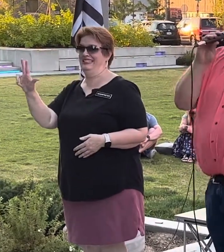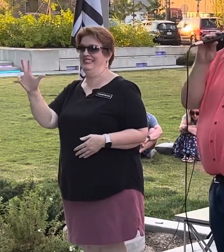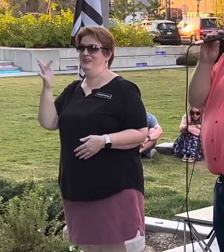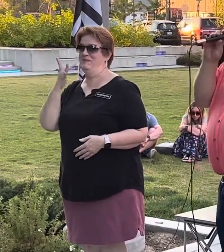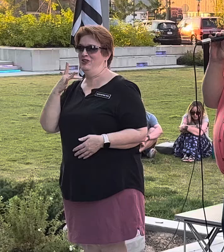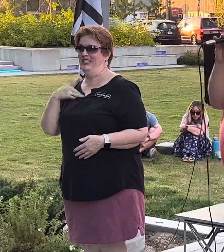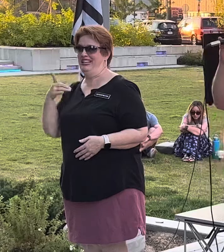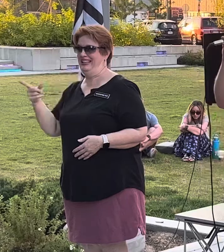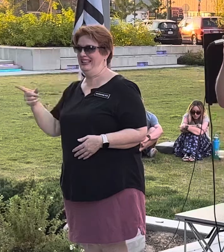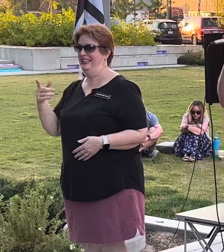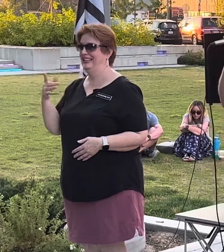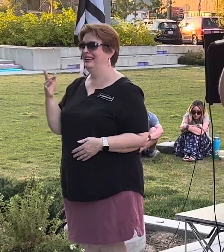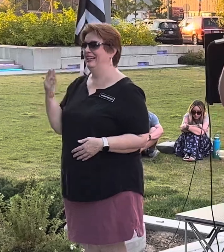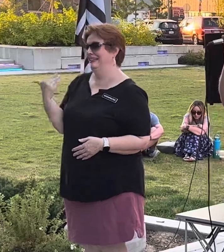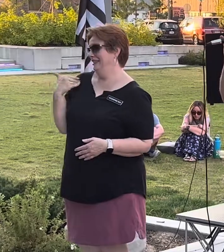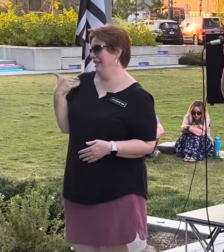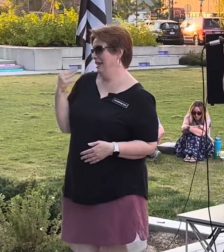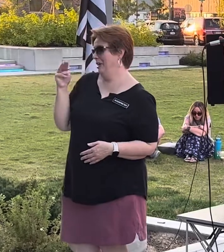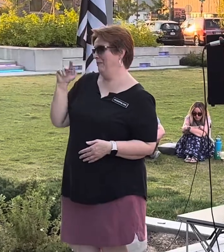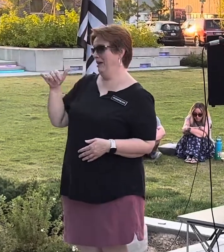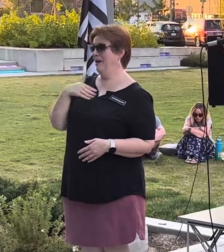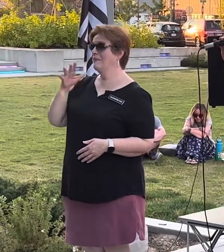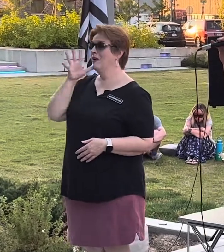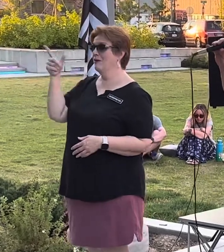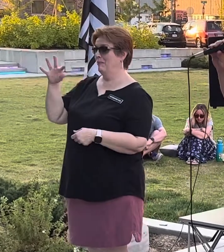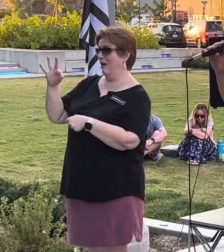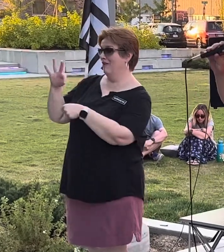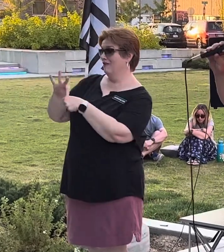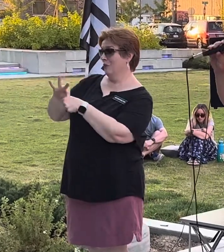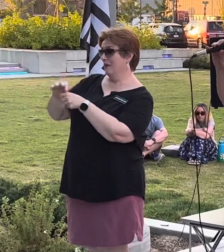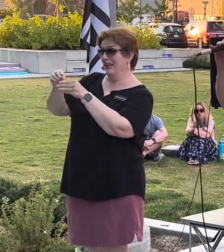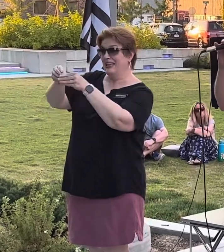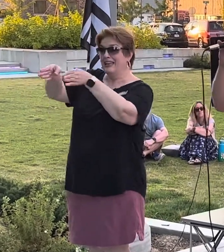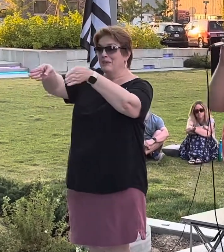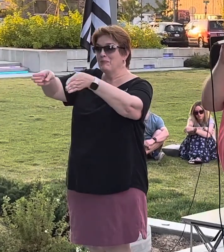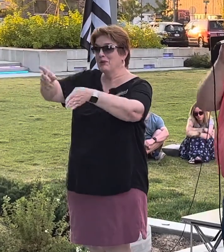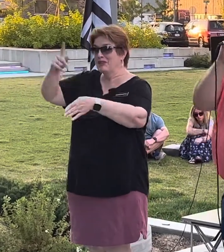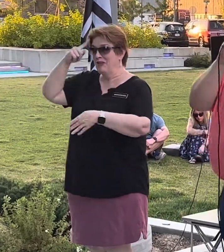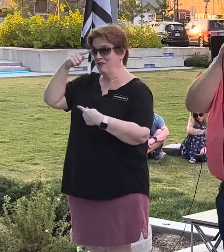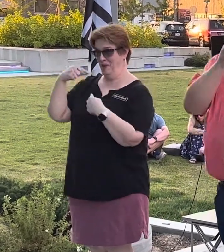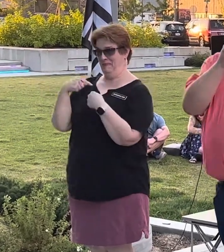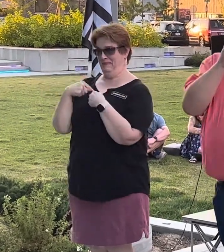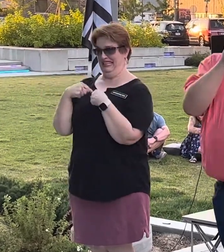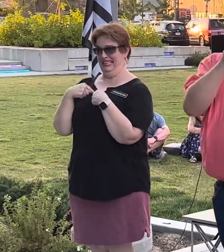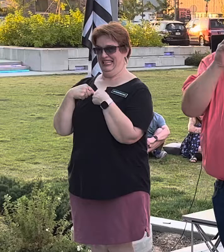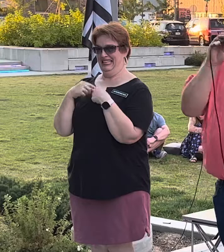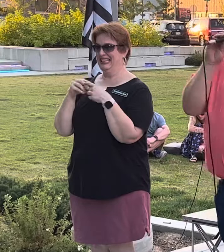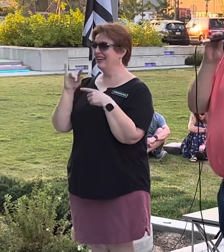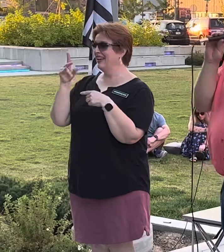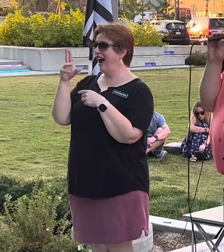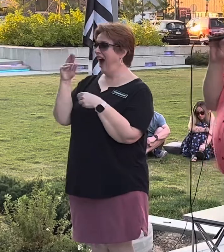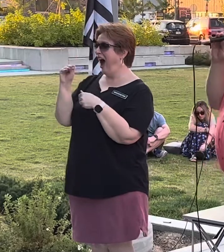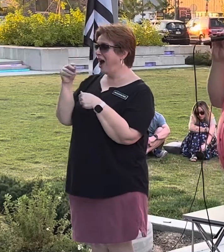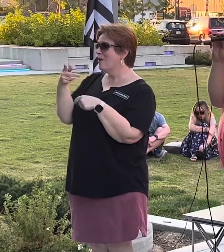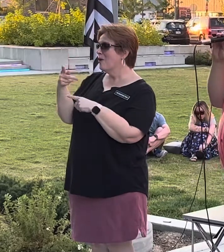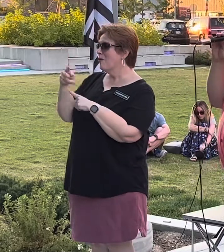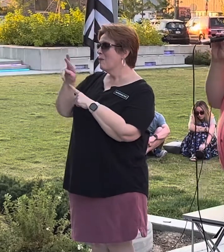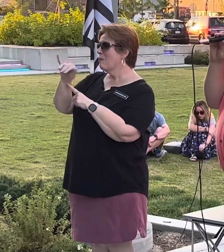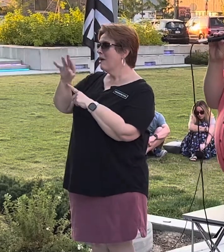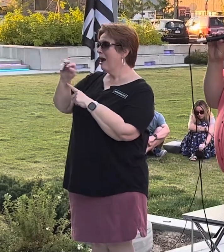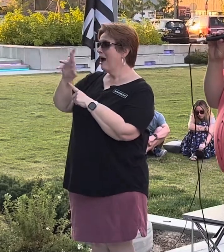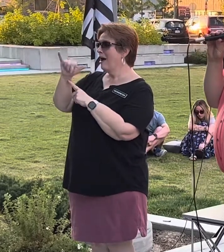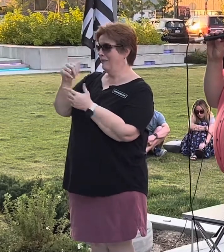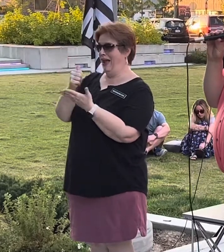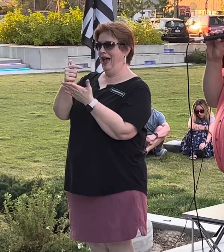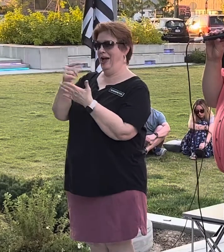My grandmother this past May voted in person for me in the Idaho primary, helping to nominate me